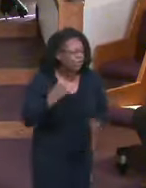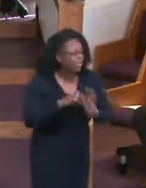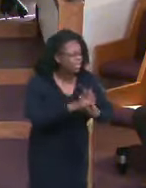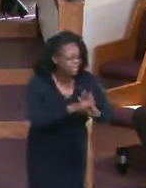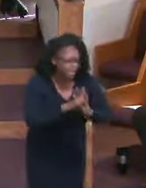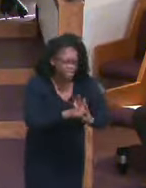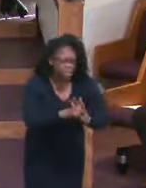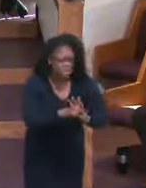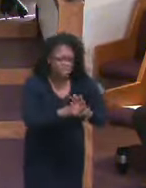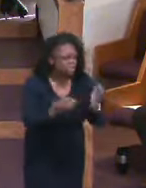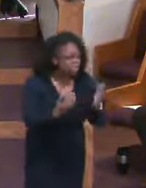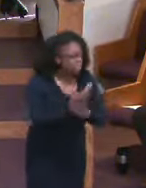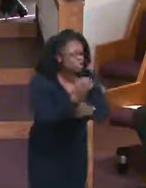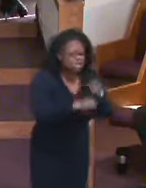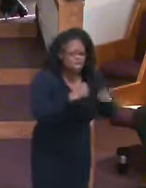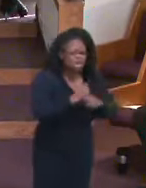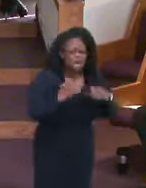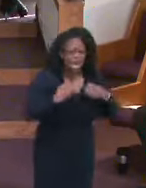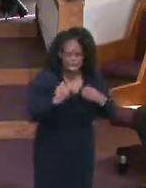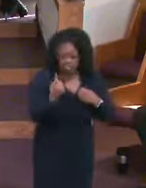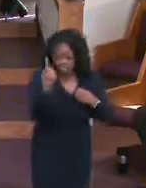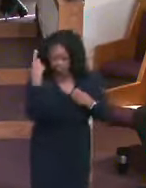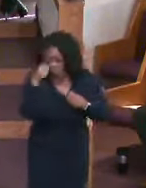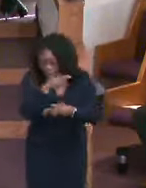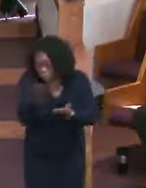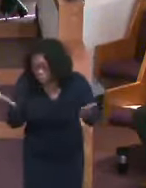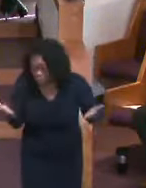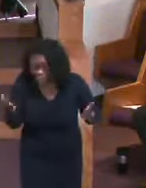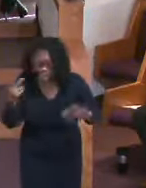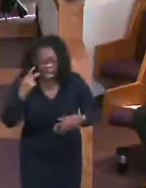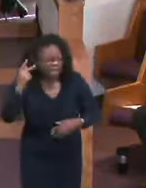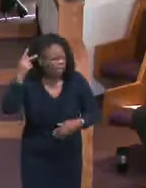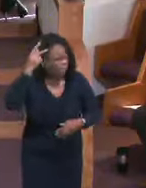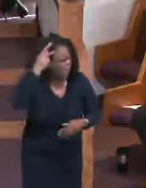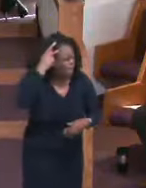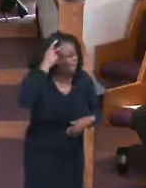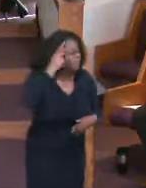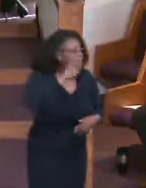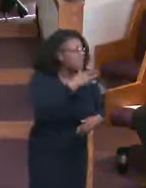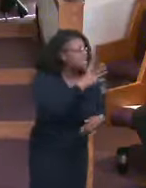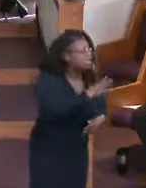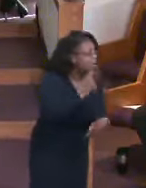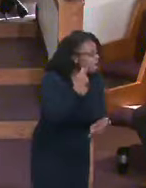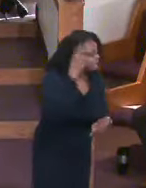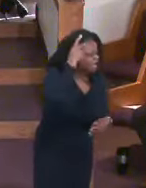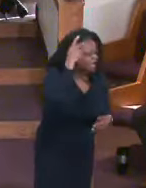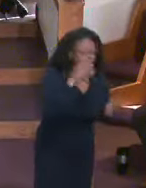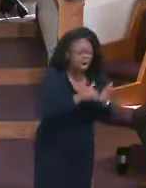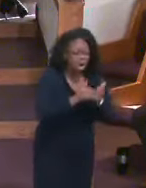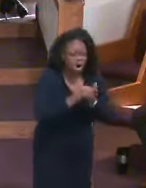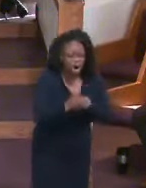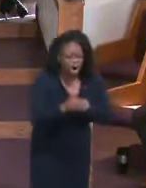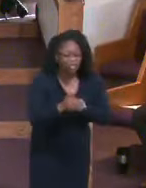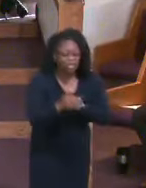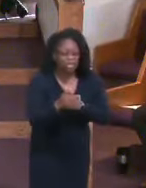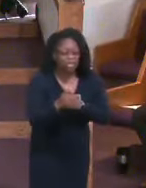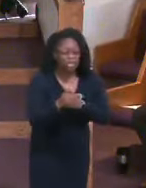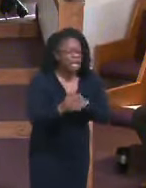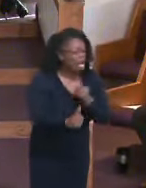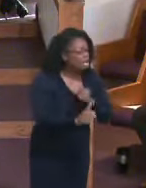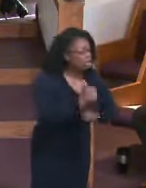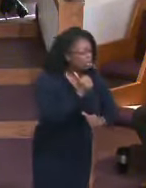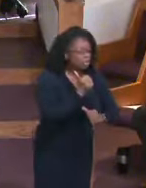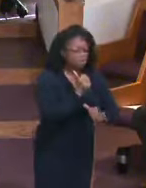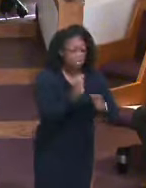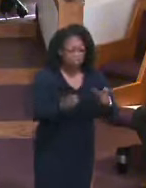this is a new year, so I have another one for you. Parents and grandparents are often accused of trying to control the lives of